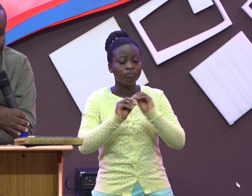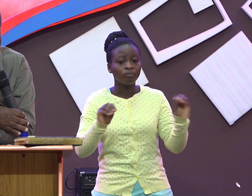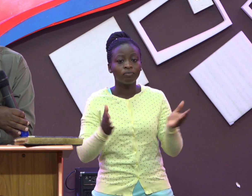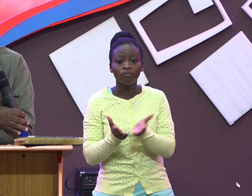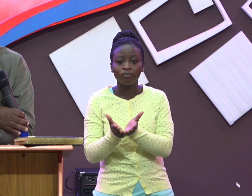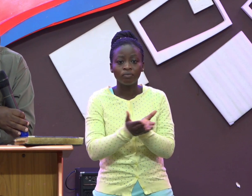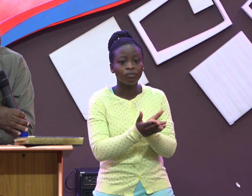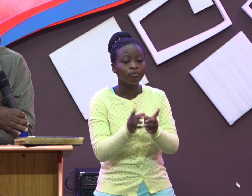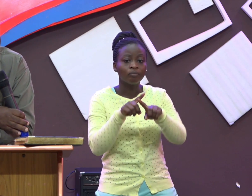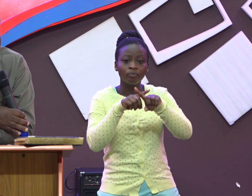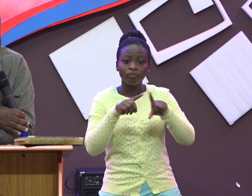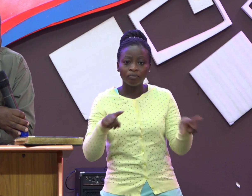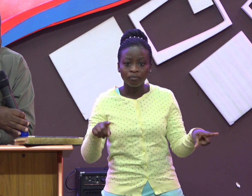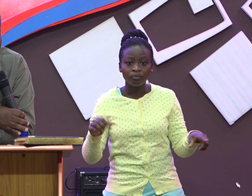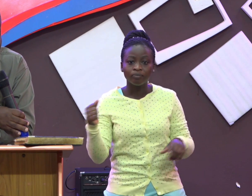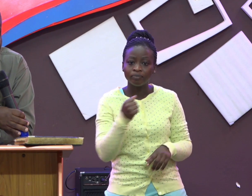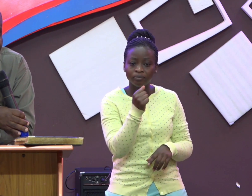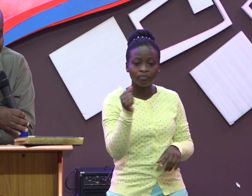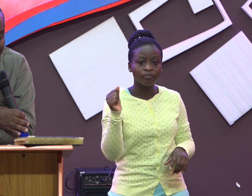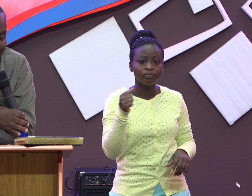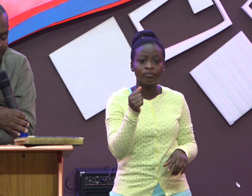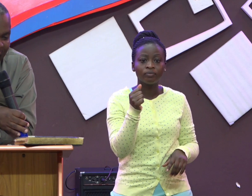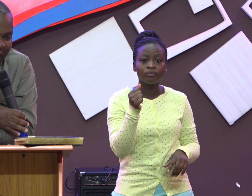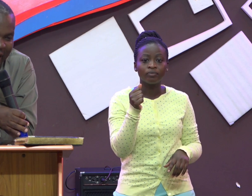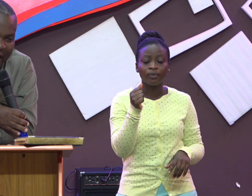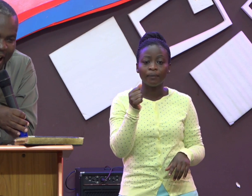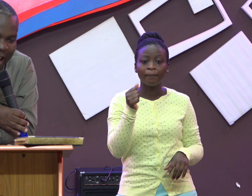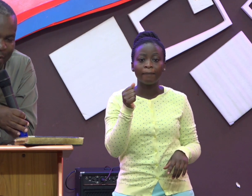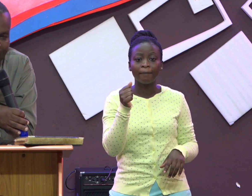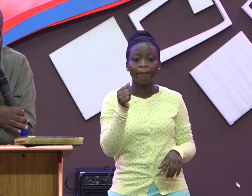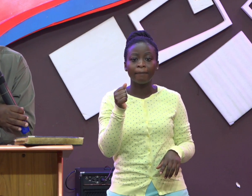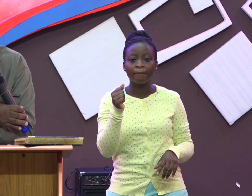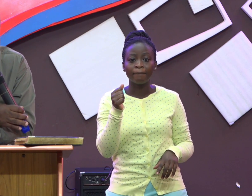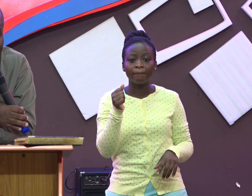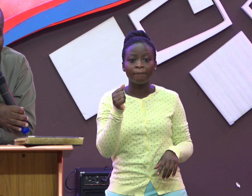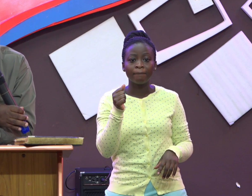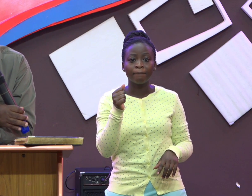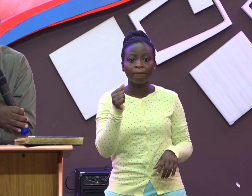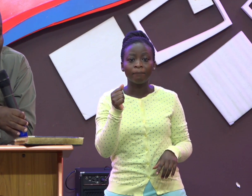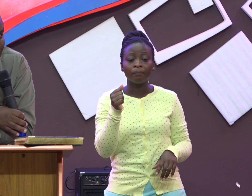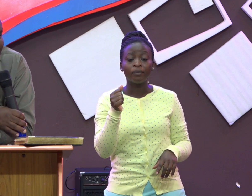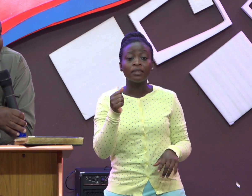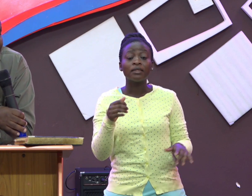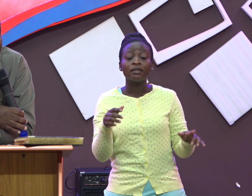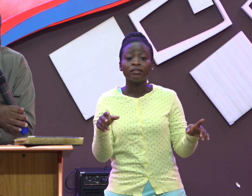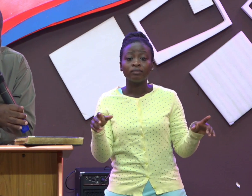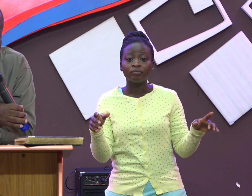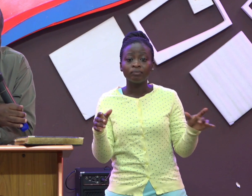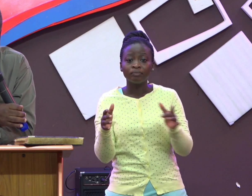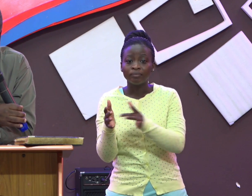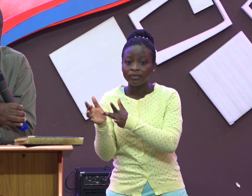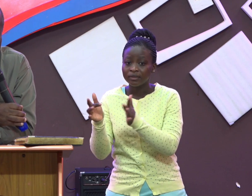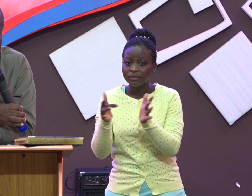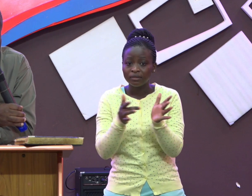alagira emigati n'ekizimbulukuka. Without food, he would command a bread and it becomes multiplied. Emirambe egyafudde dda nga alina obusobozi obugiragira